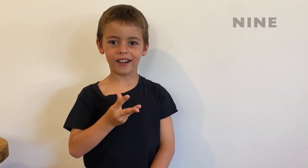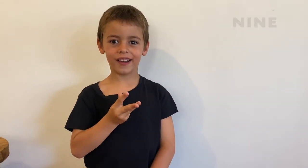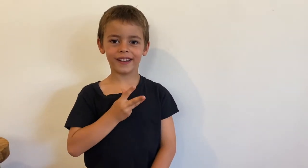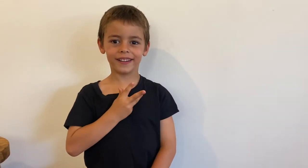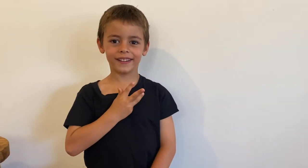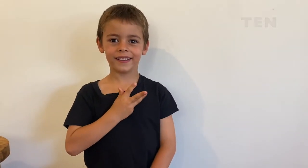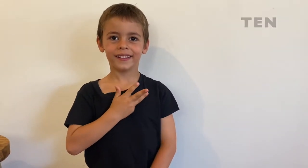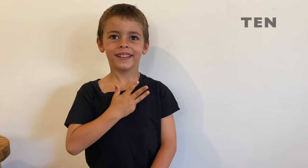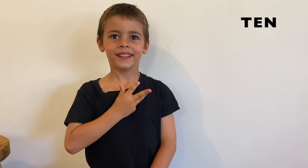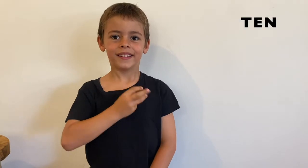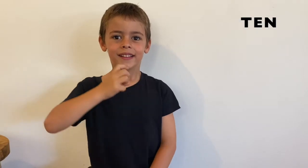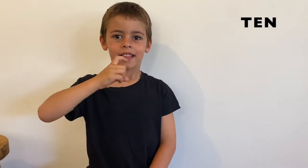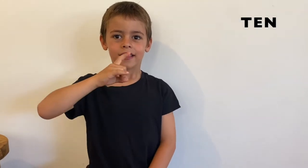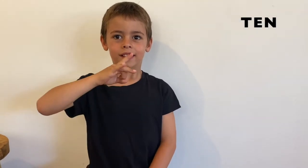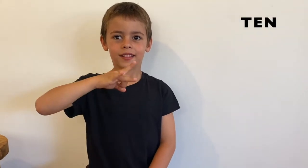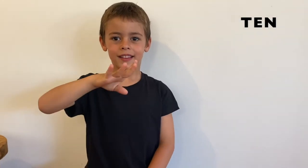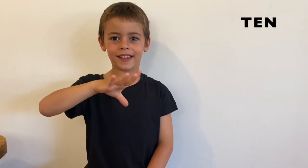9, 10.